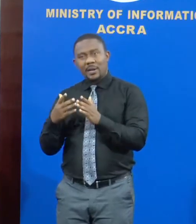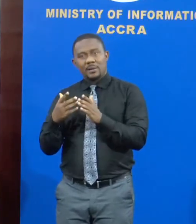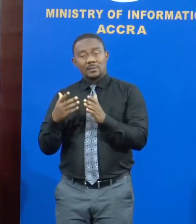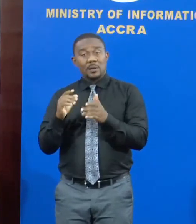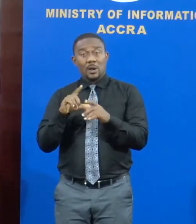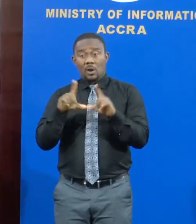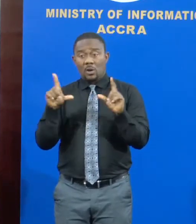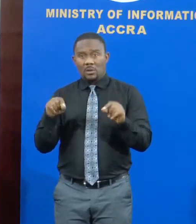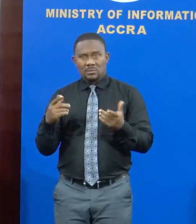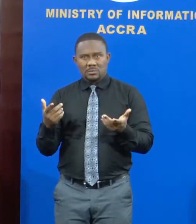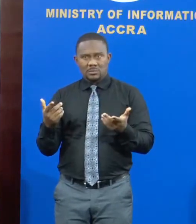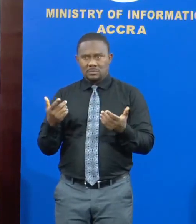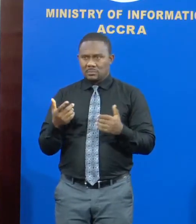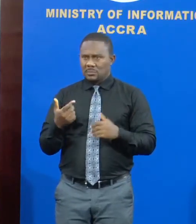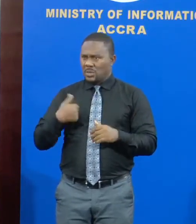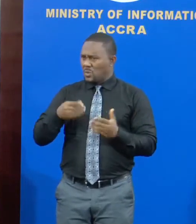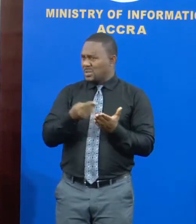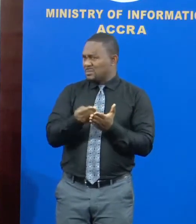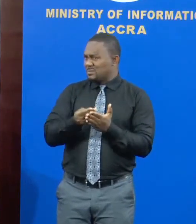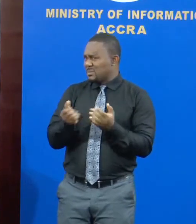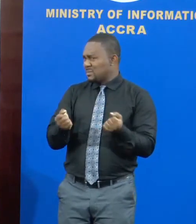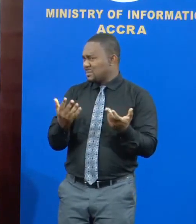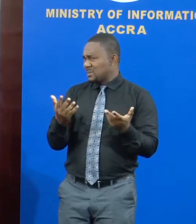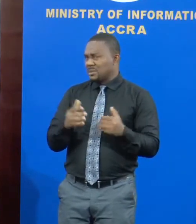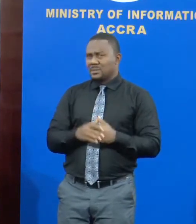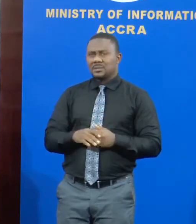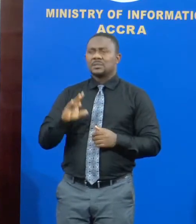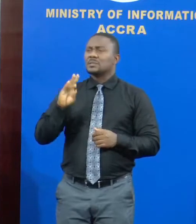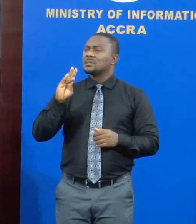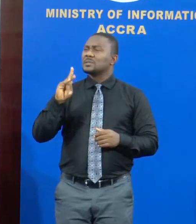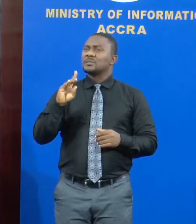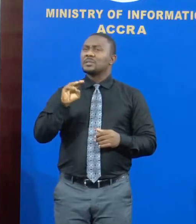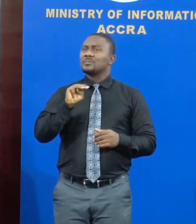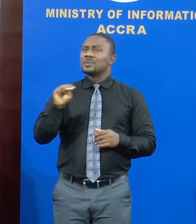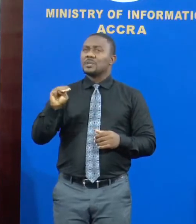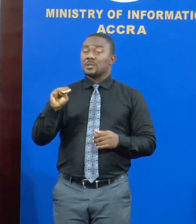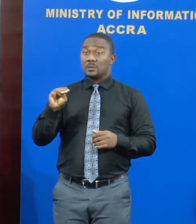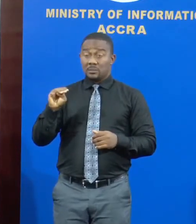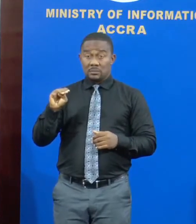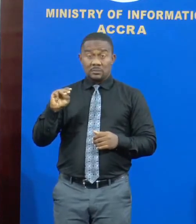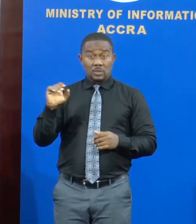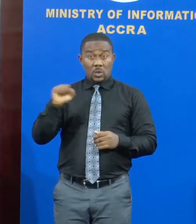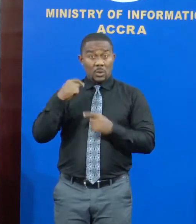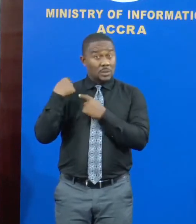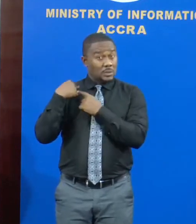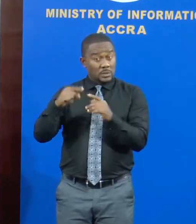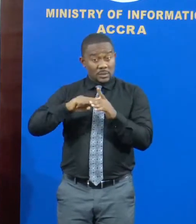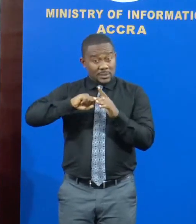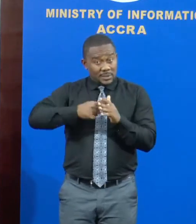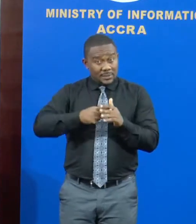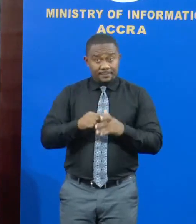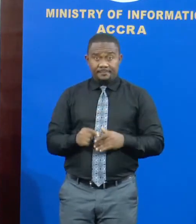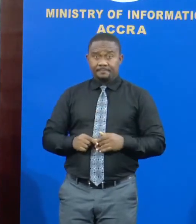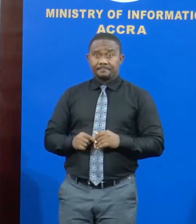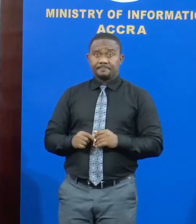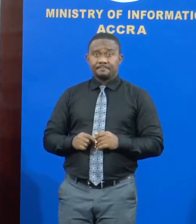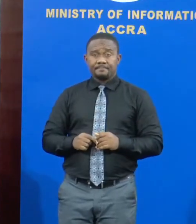I mean, we spent about almost about $17 million since we started, you